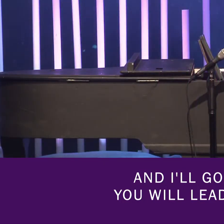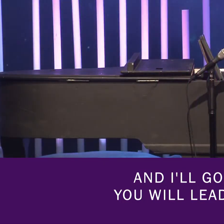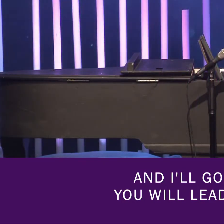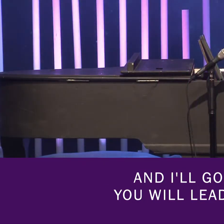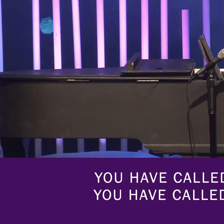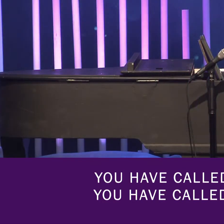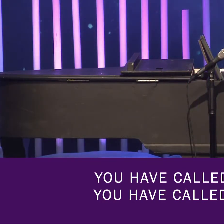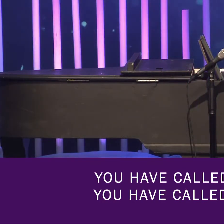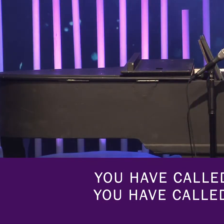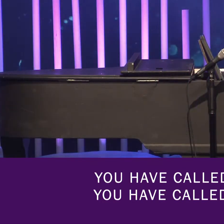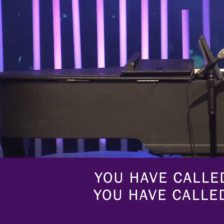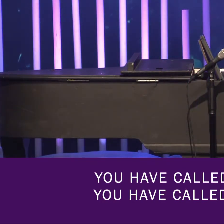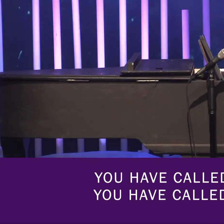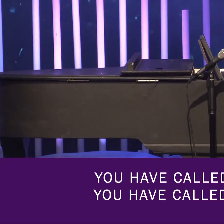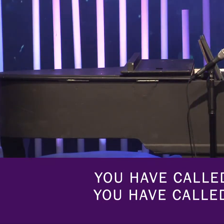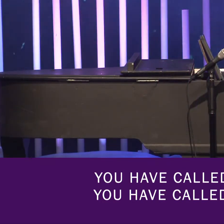Lord.